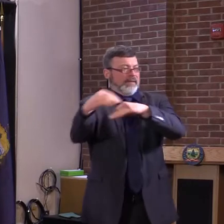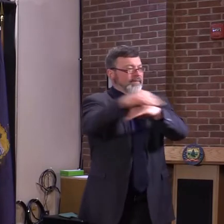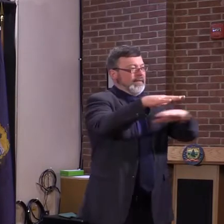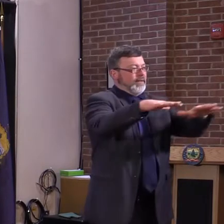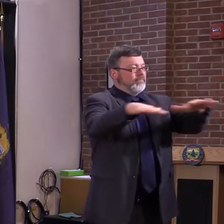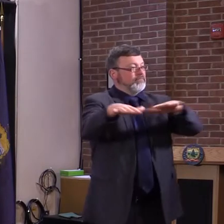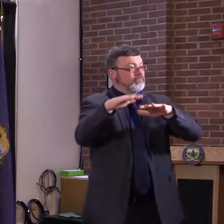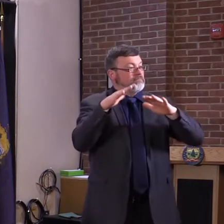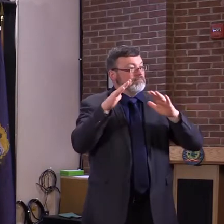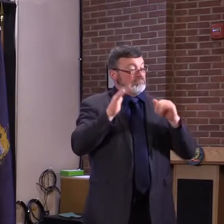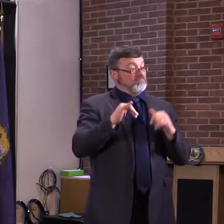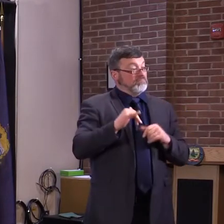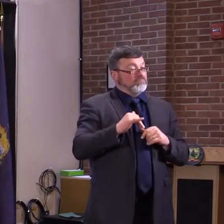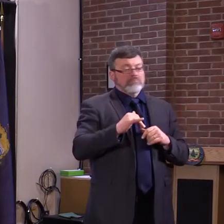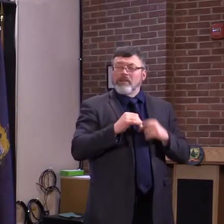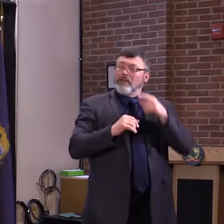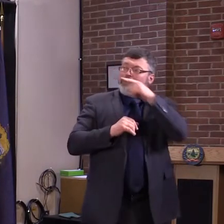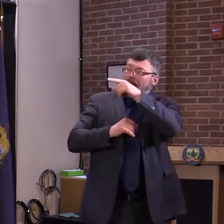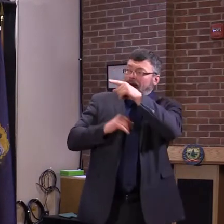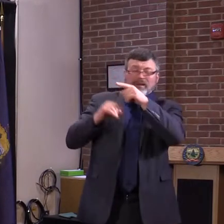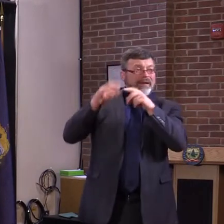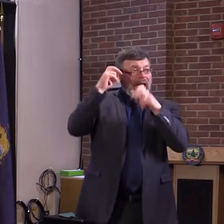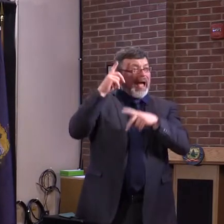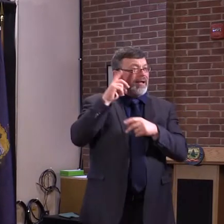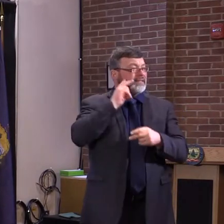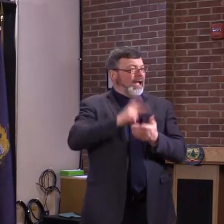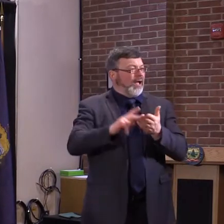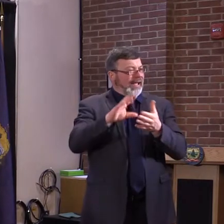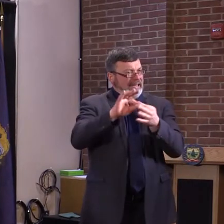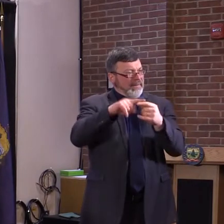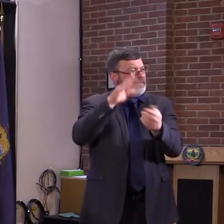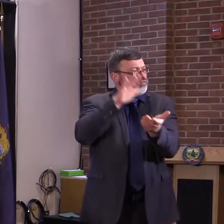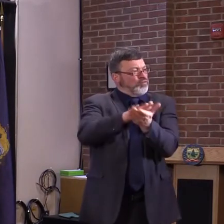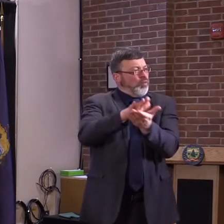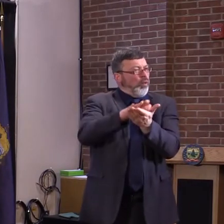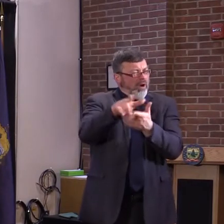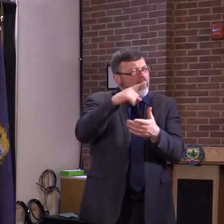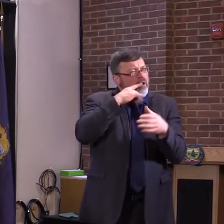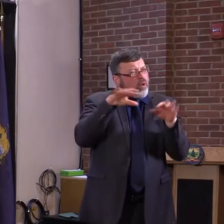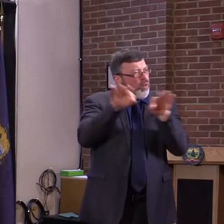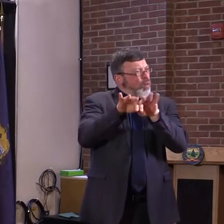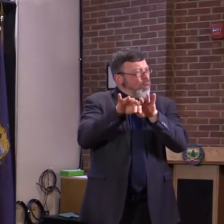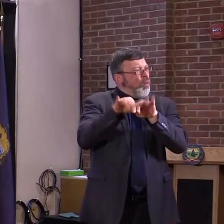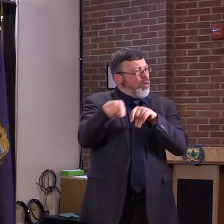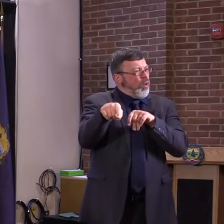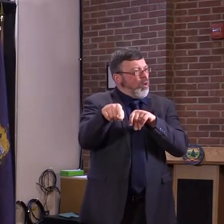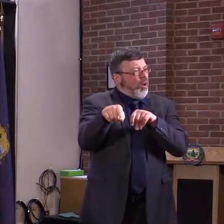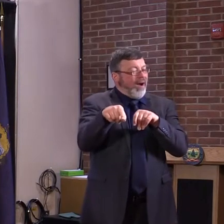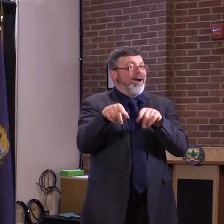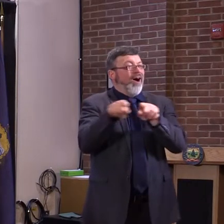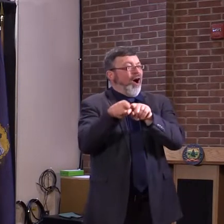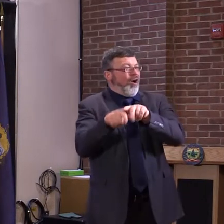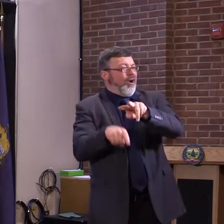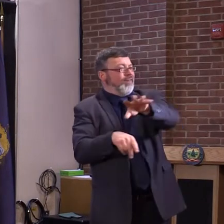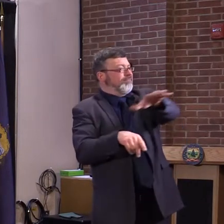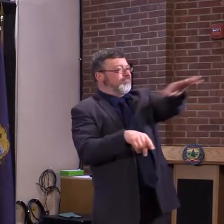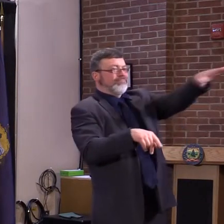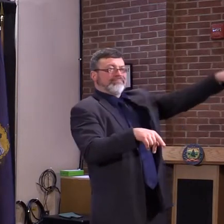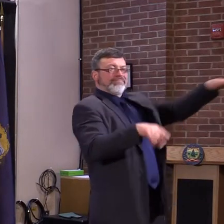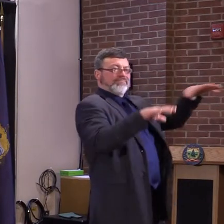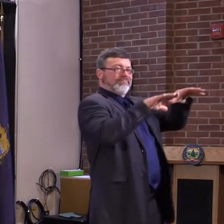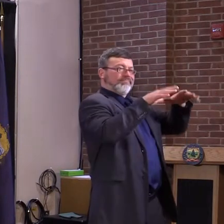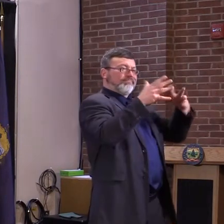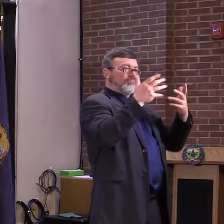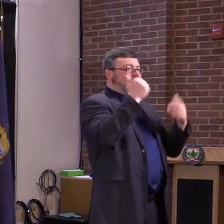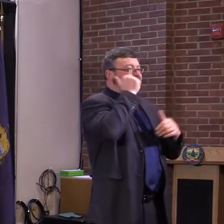maintaining in-person education, we need to focus across our society on recovery, working